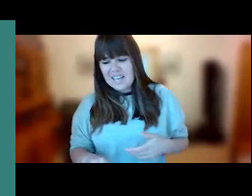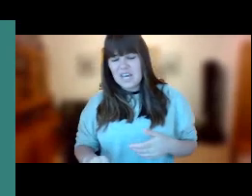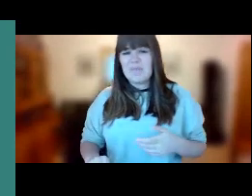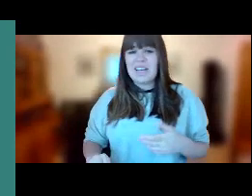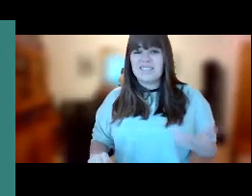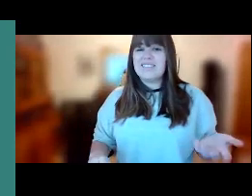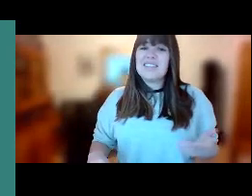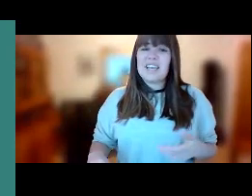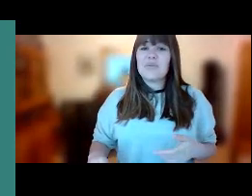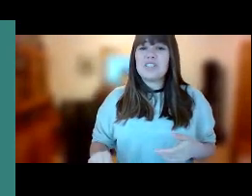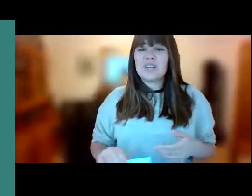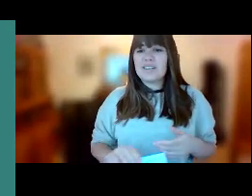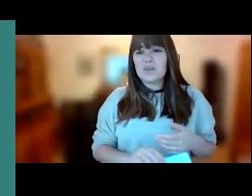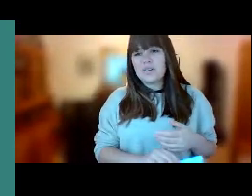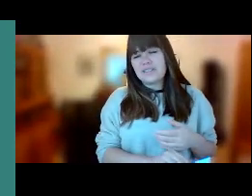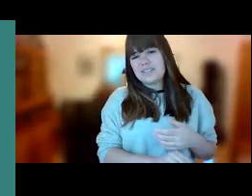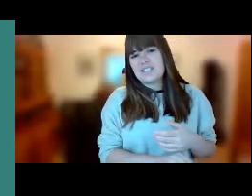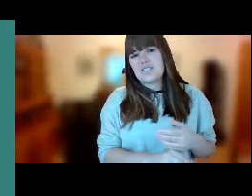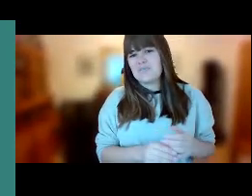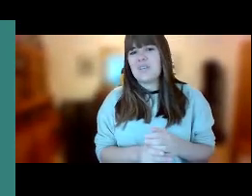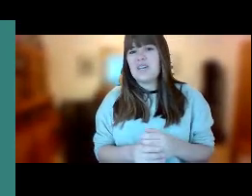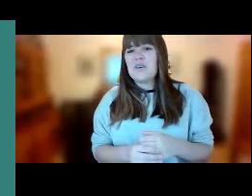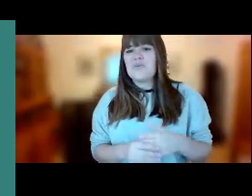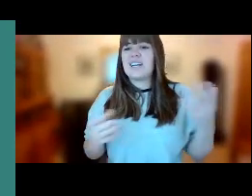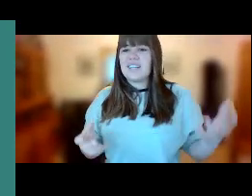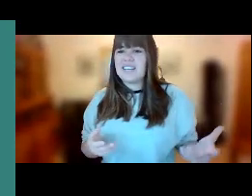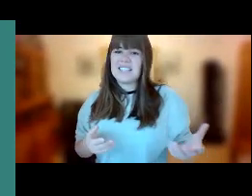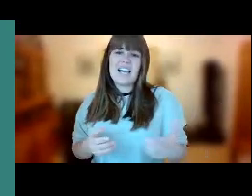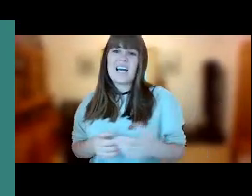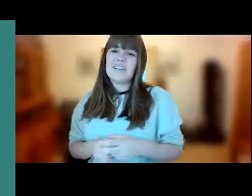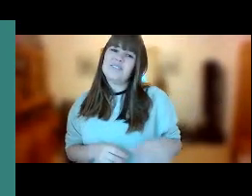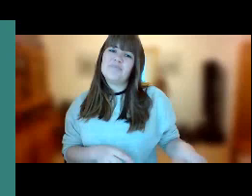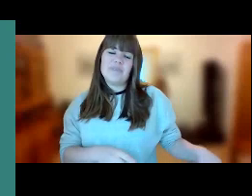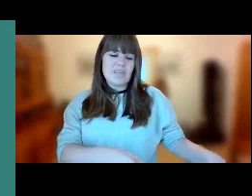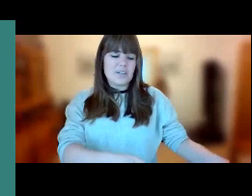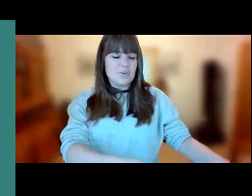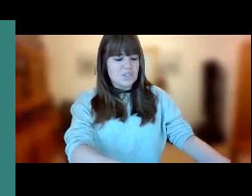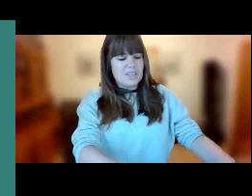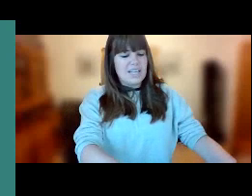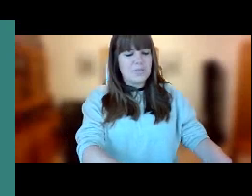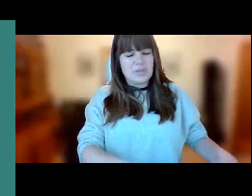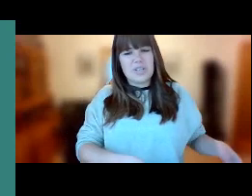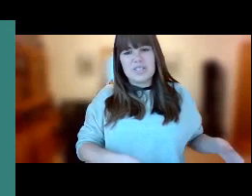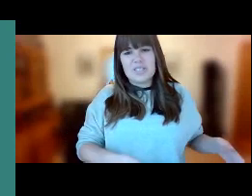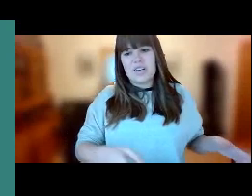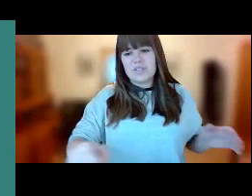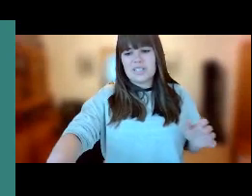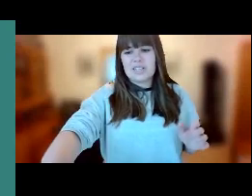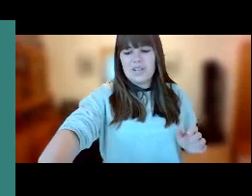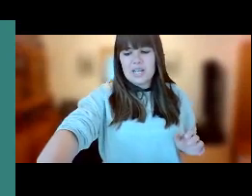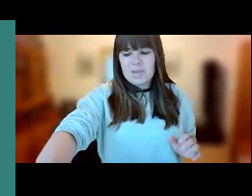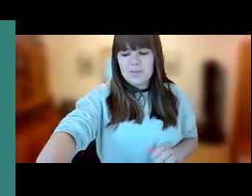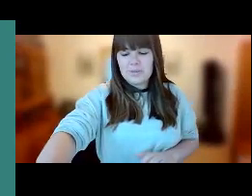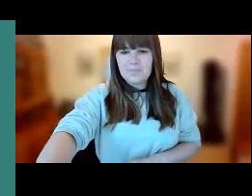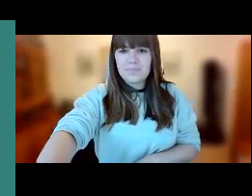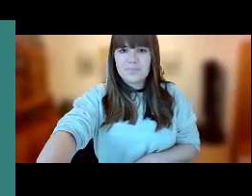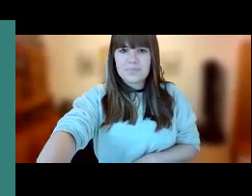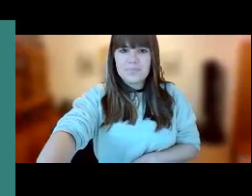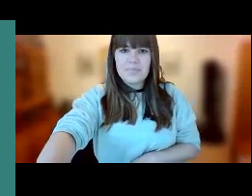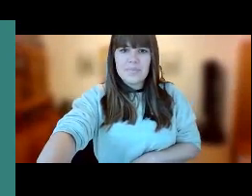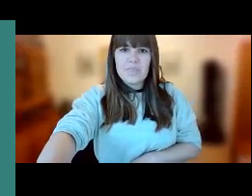thing. And that if we do get it wrong, it's just recognising that, but being cautious of the language we use to try not to exclude any